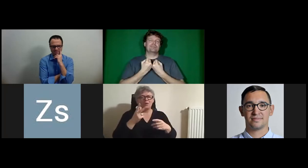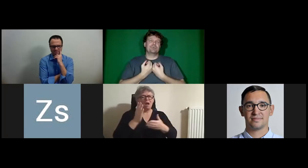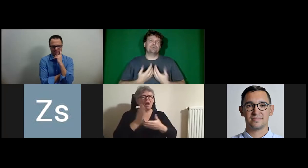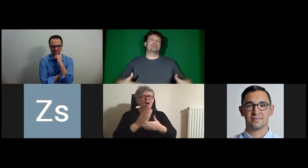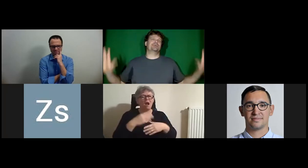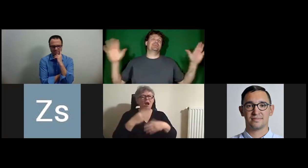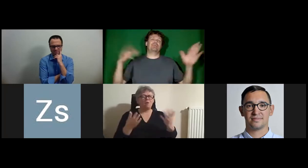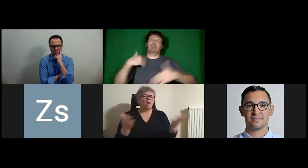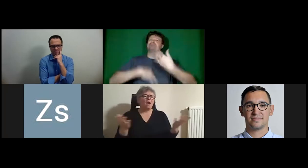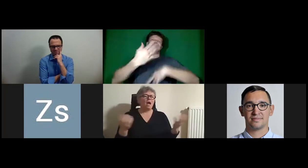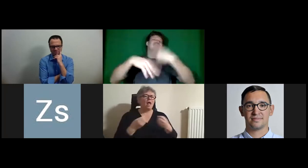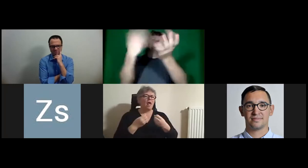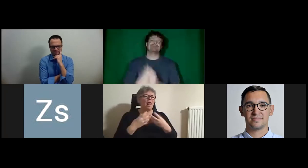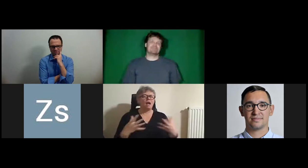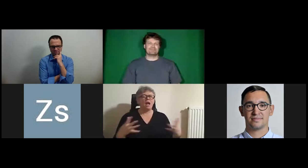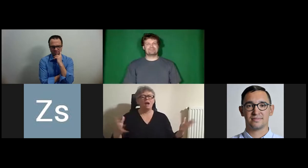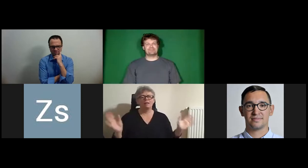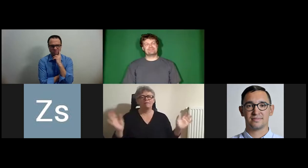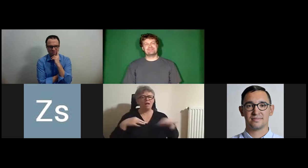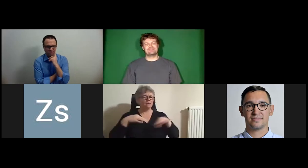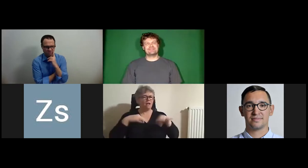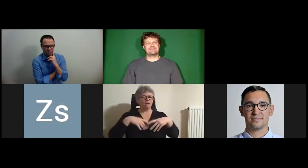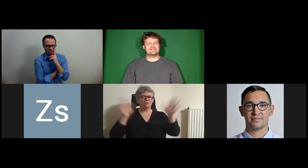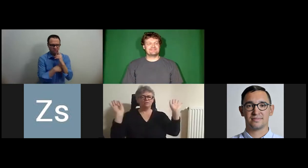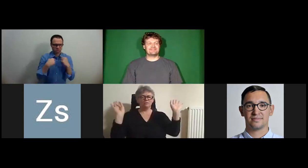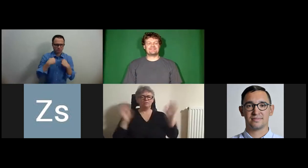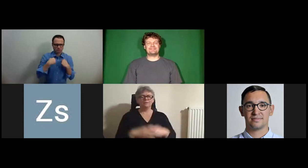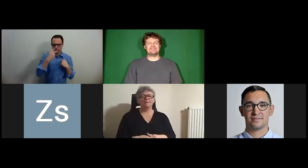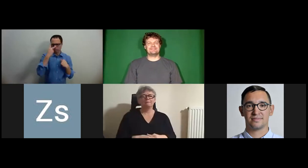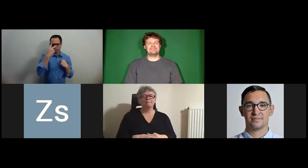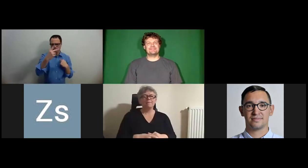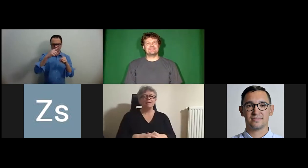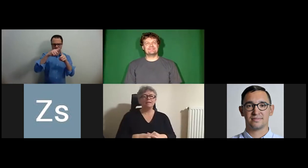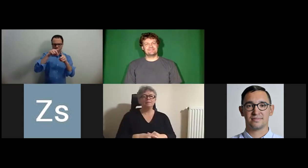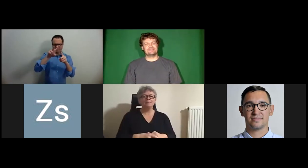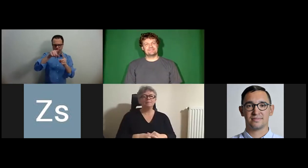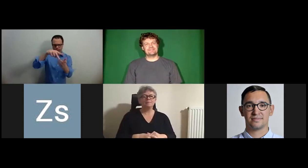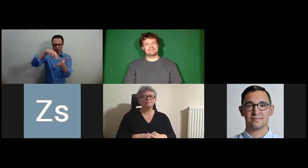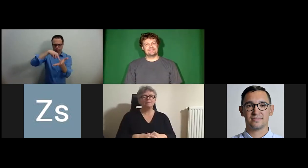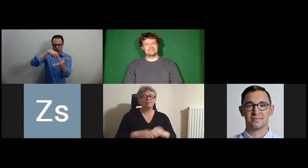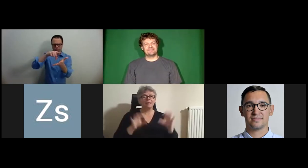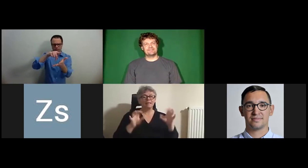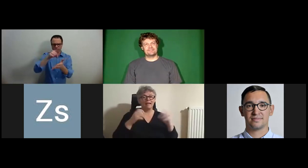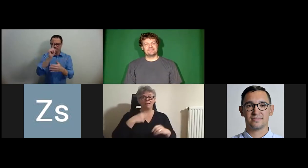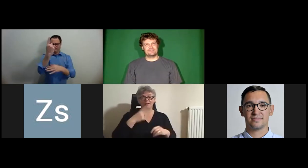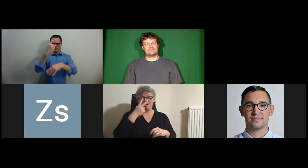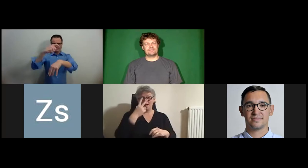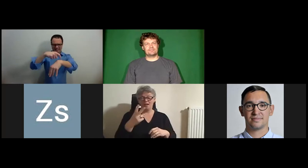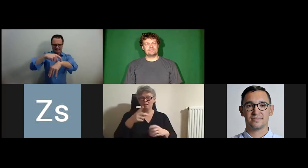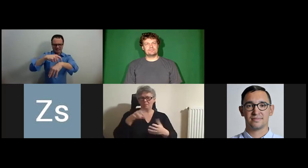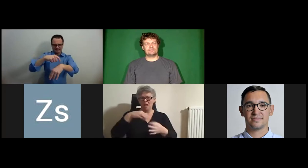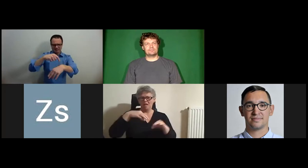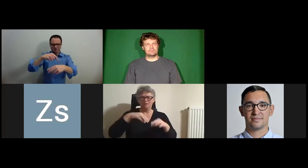interpret the music to me. And we did that for 3 or 4 times. And after, it just became a natural process between the two of